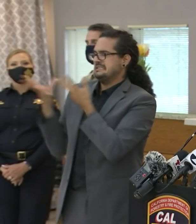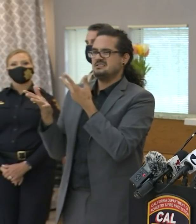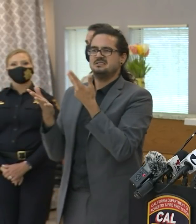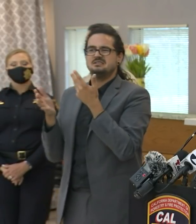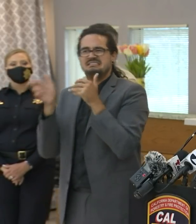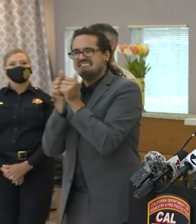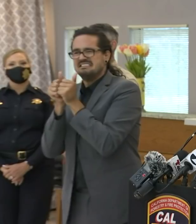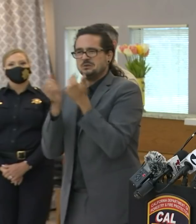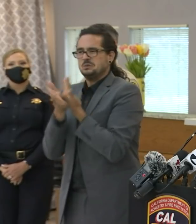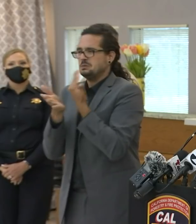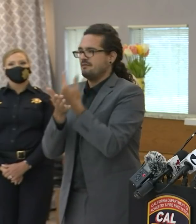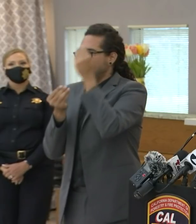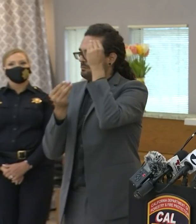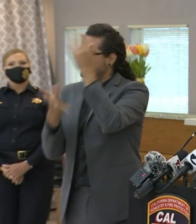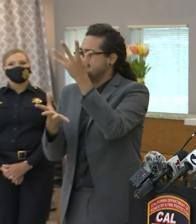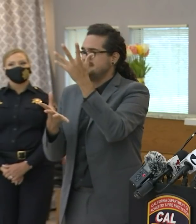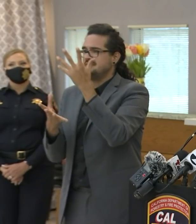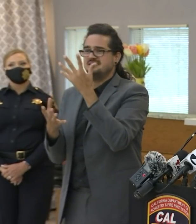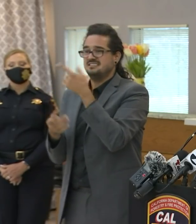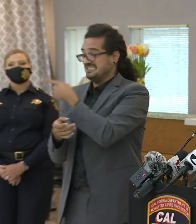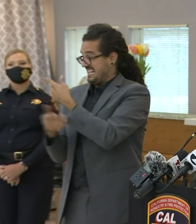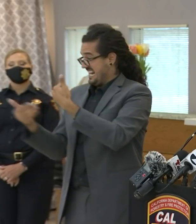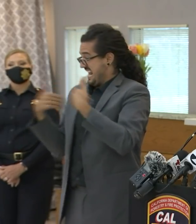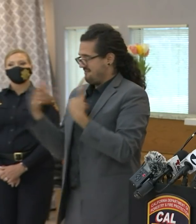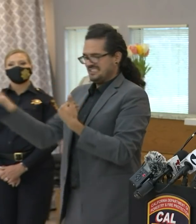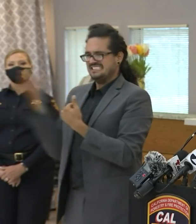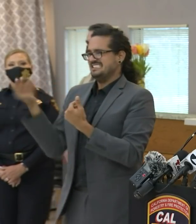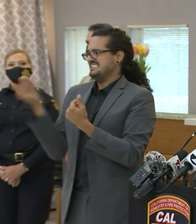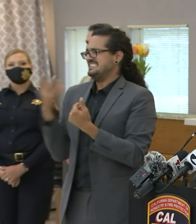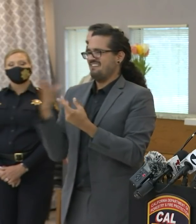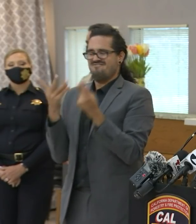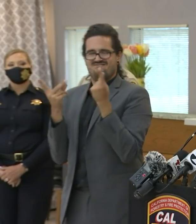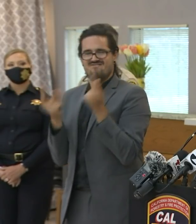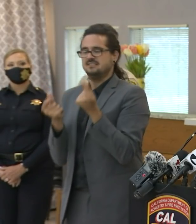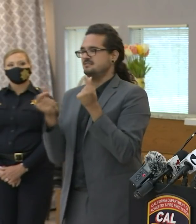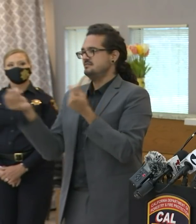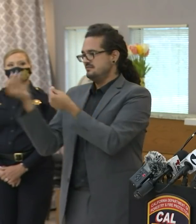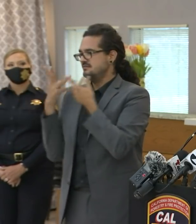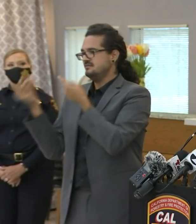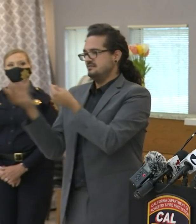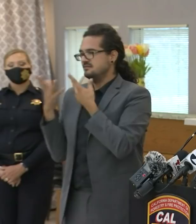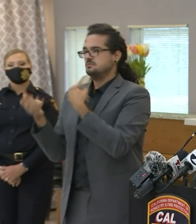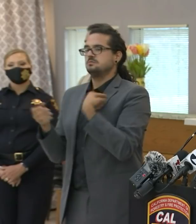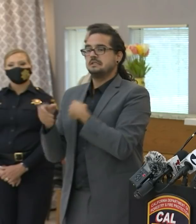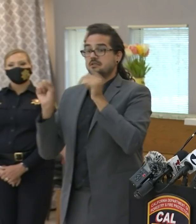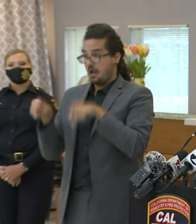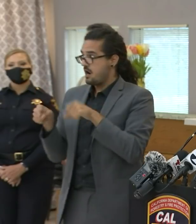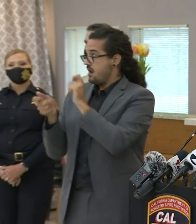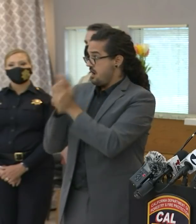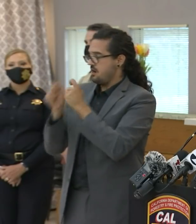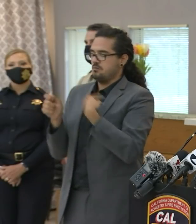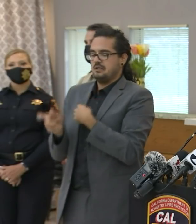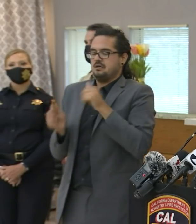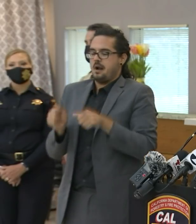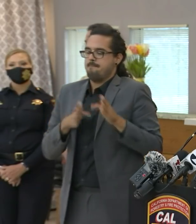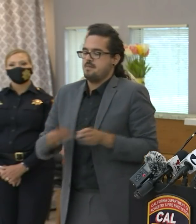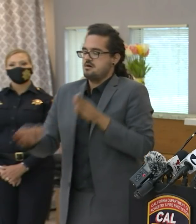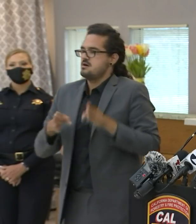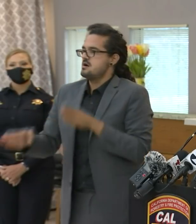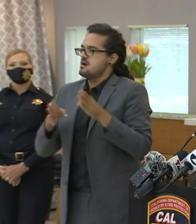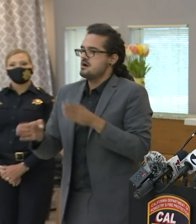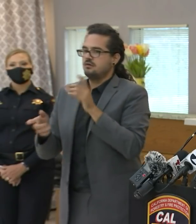they can. So we really try to get ahead of this so that it gives us the opportunity to ramp up and take care of the issue well beforehand,